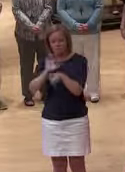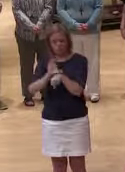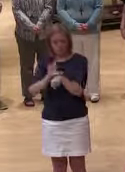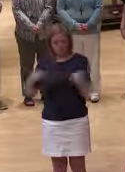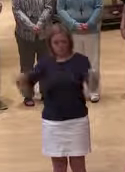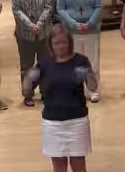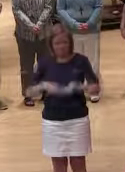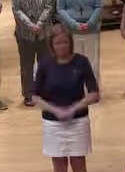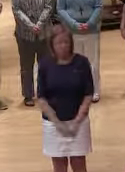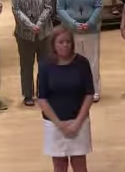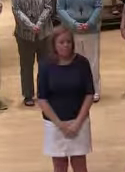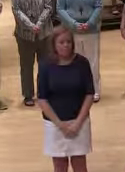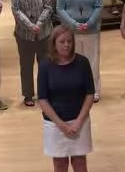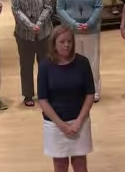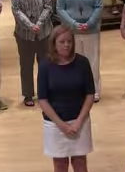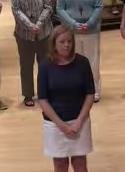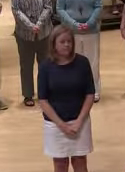Church.